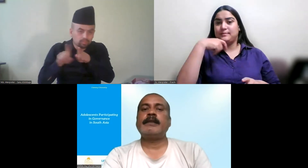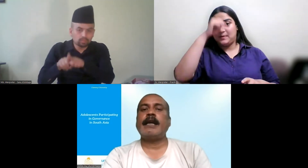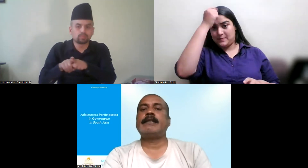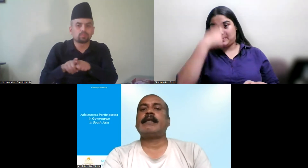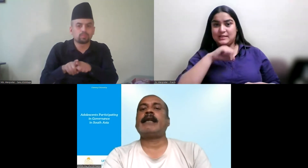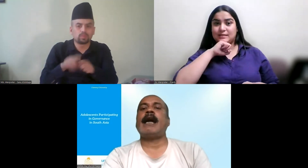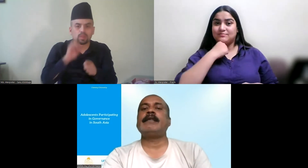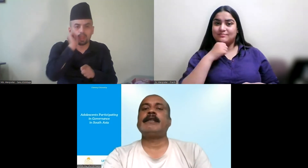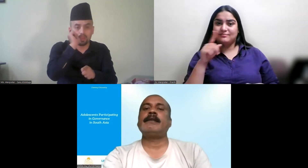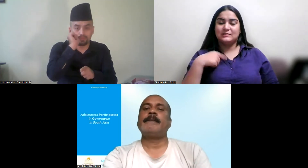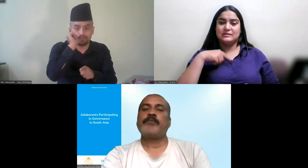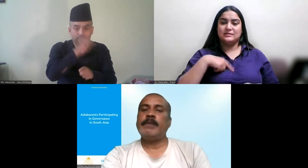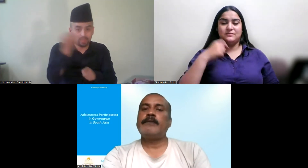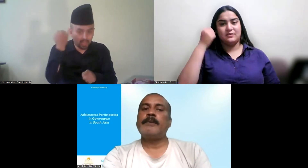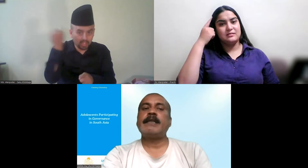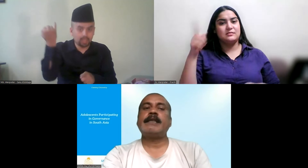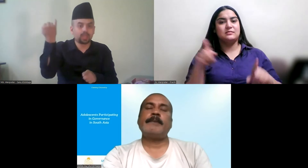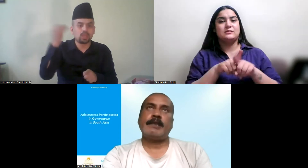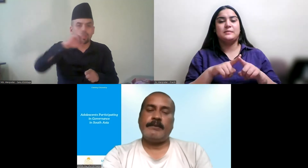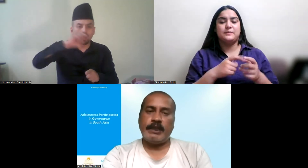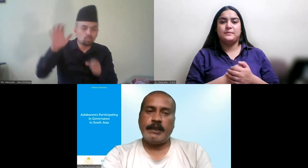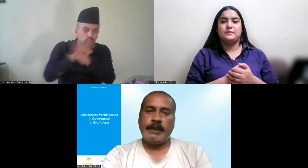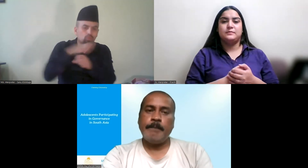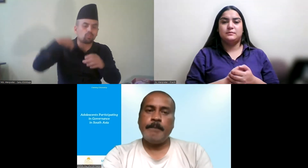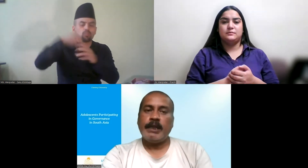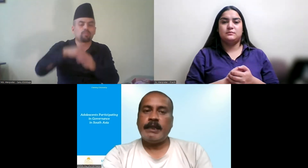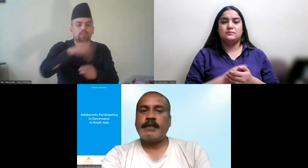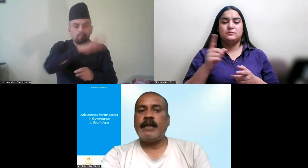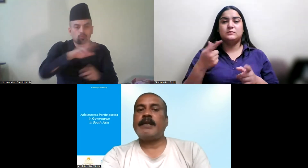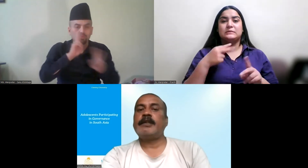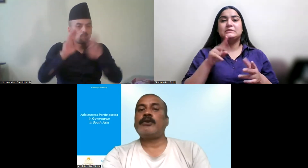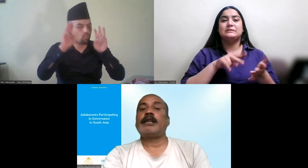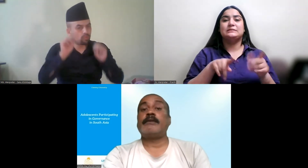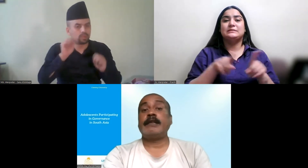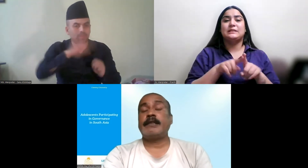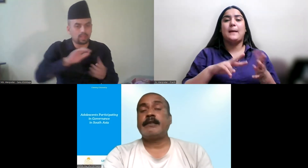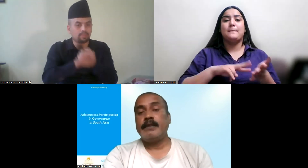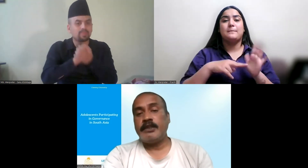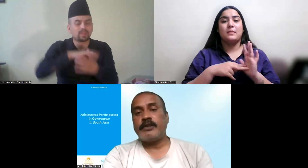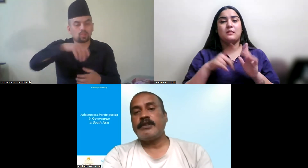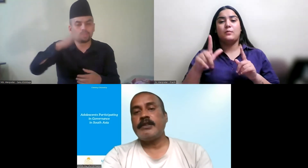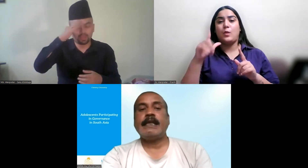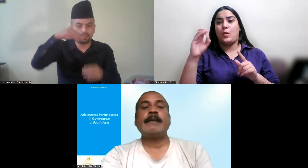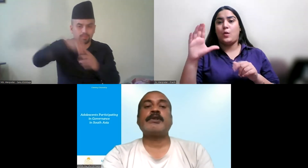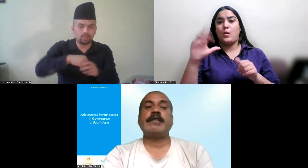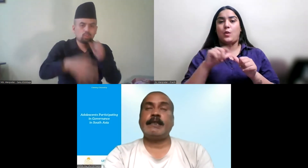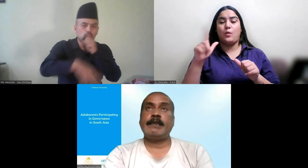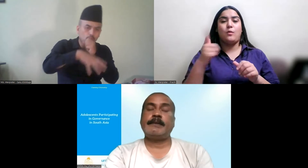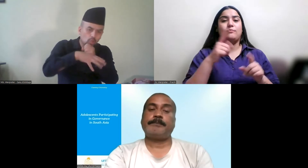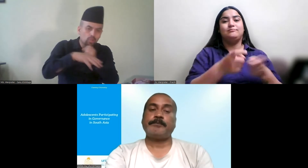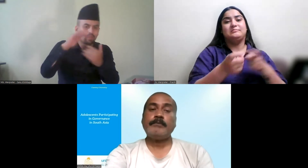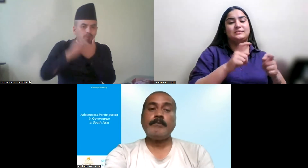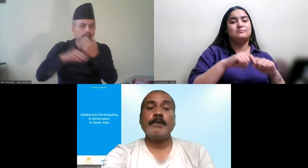in realizing an ideal, meaningful participation of children in a child-friendly local governance structures and